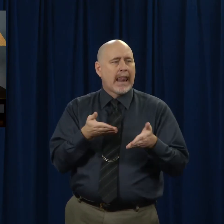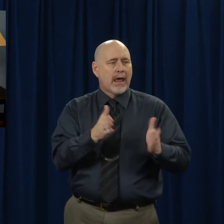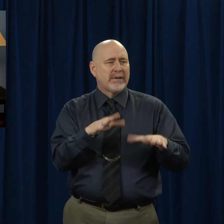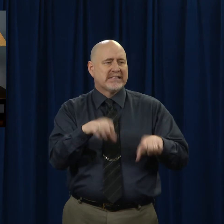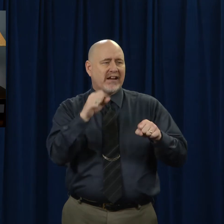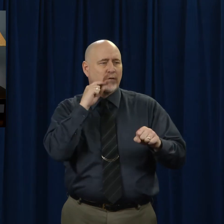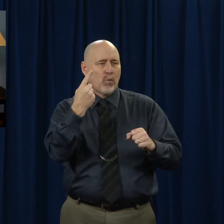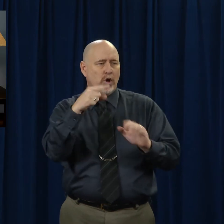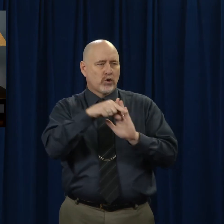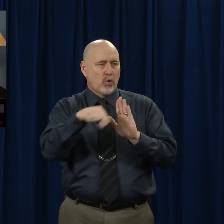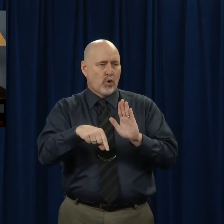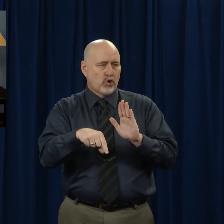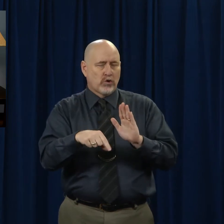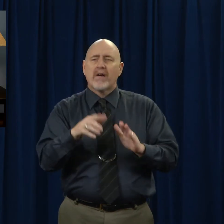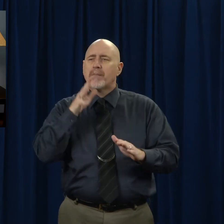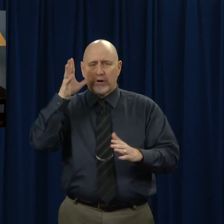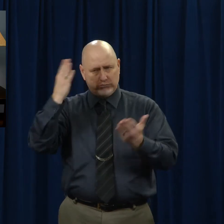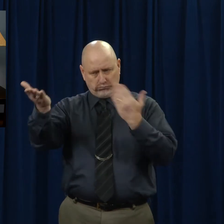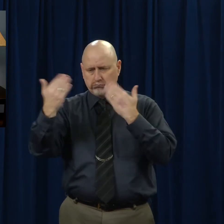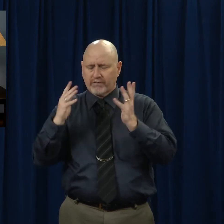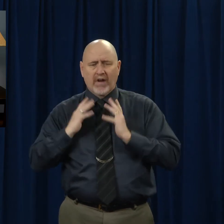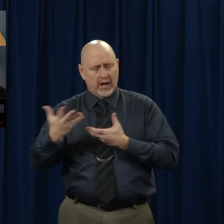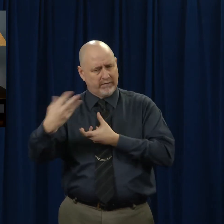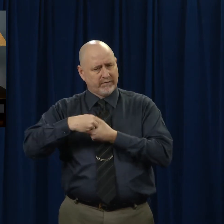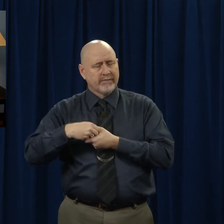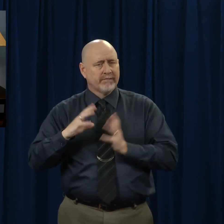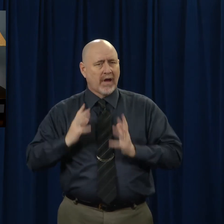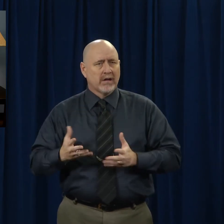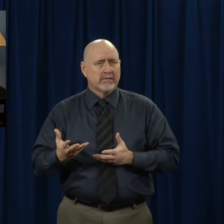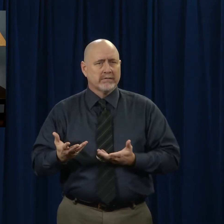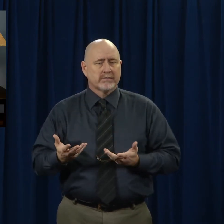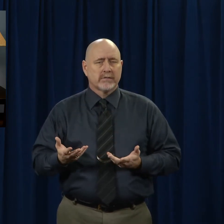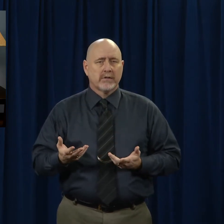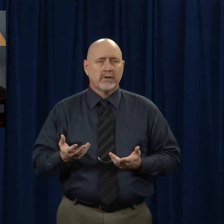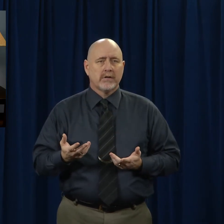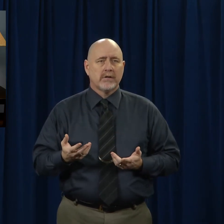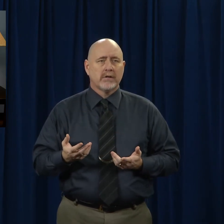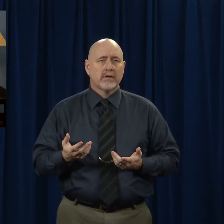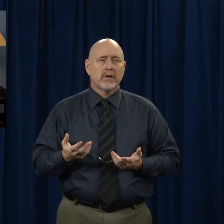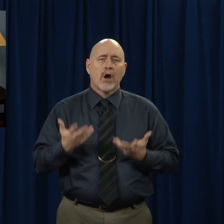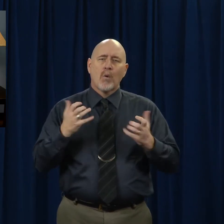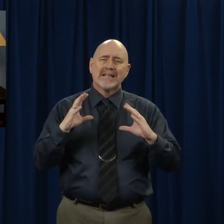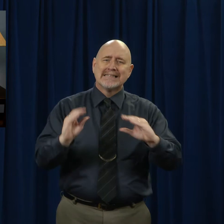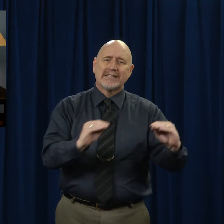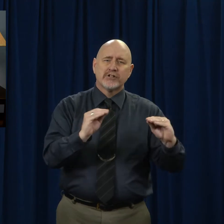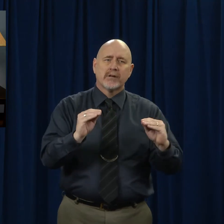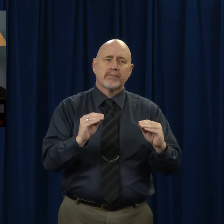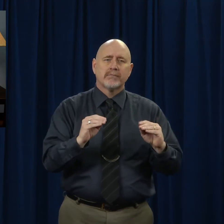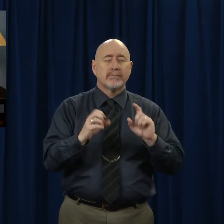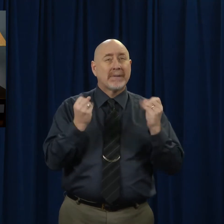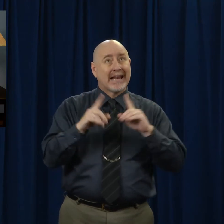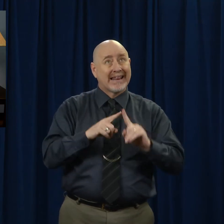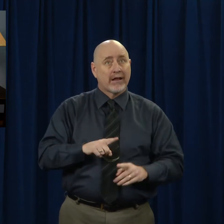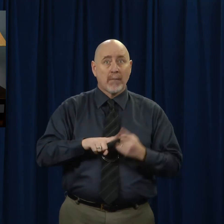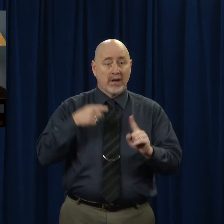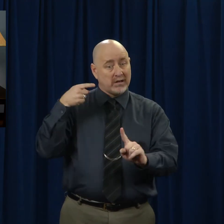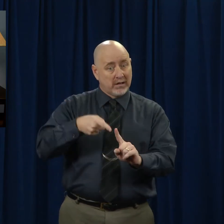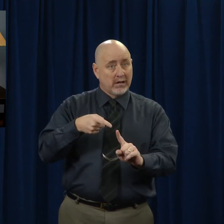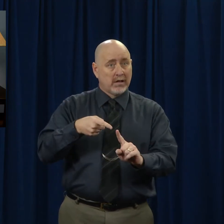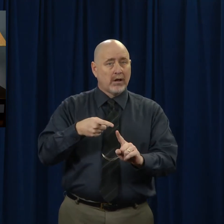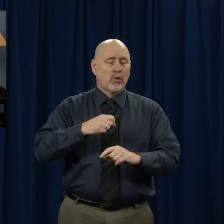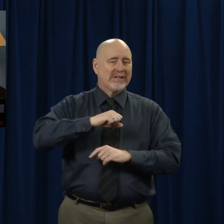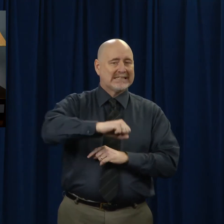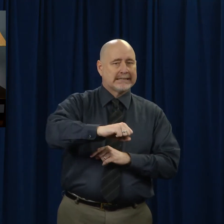let me have them for a quarter. And I invited the parents to come in. If they wanted to come in, that would be fine with me. But I wanted to teach them a lot of things, but one of the things was